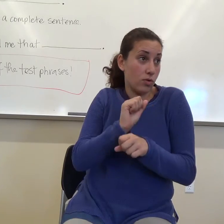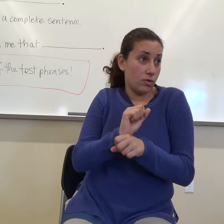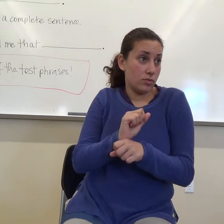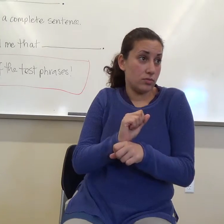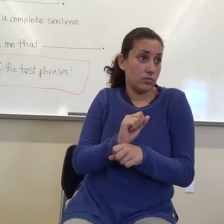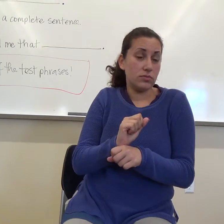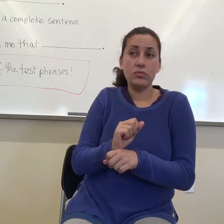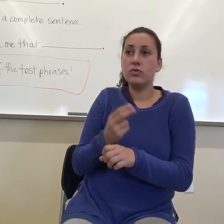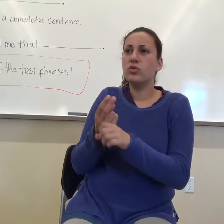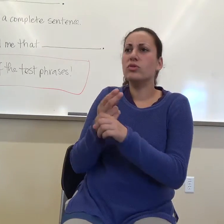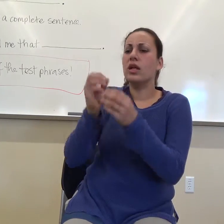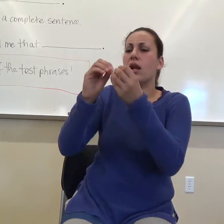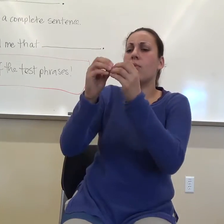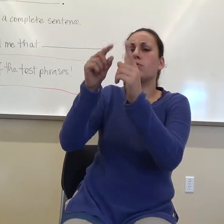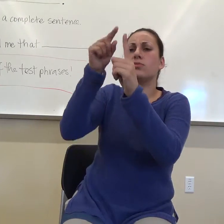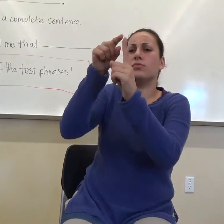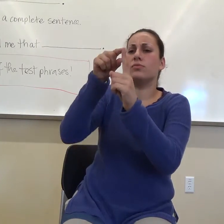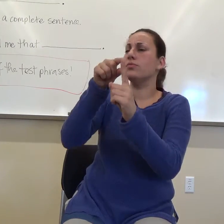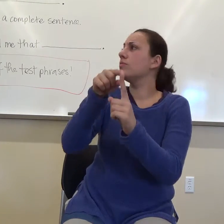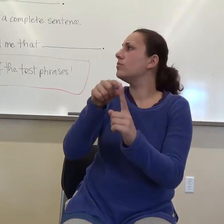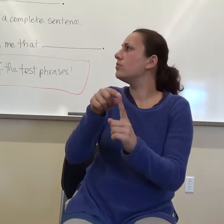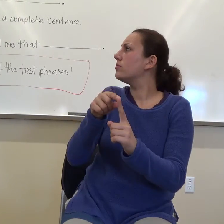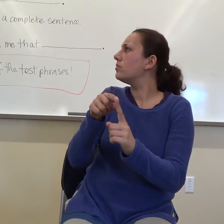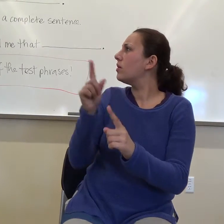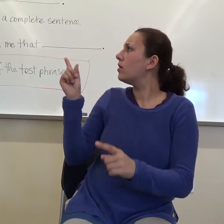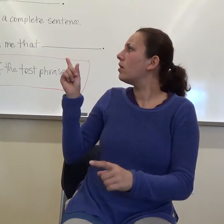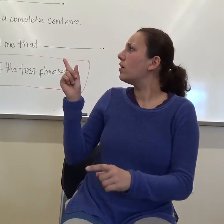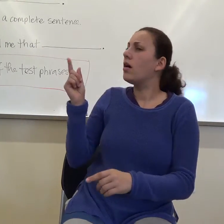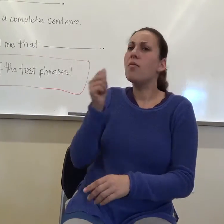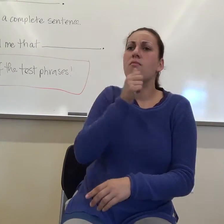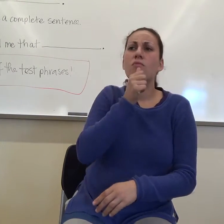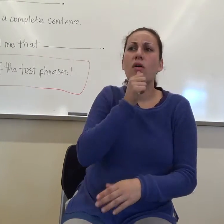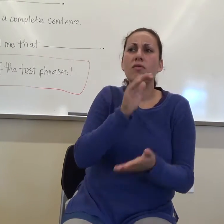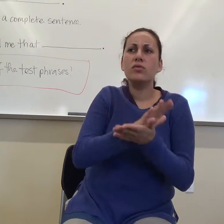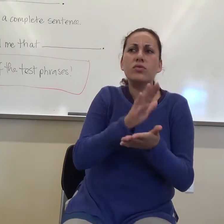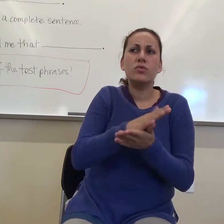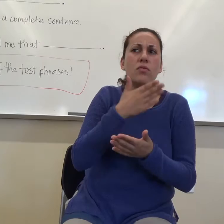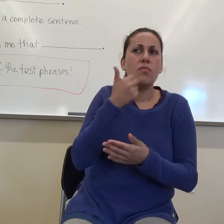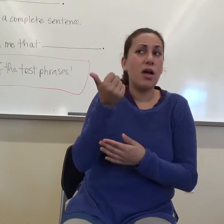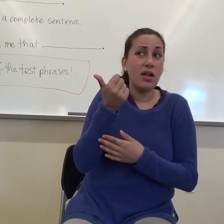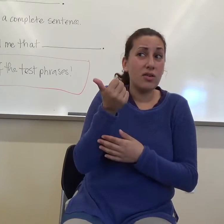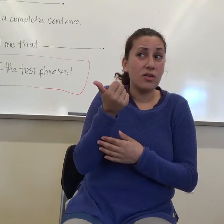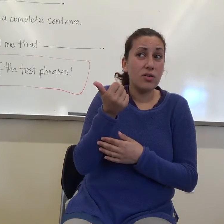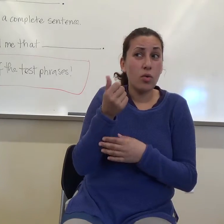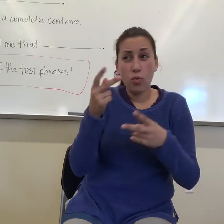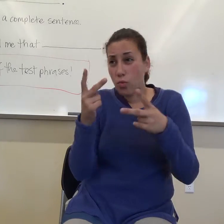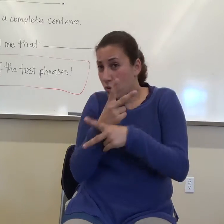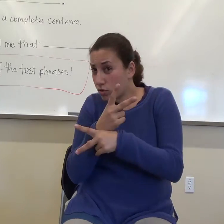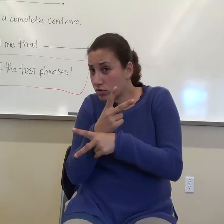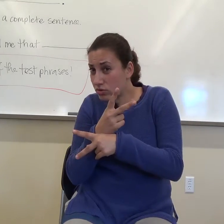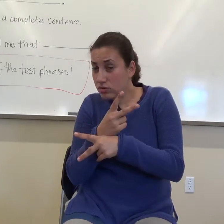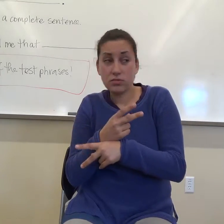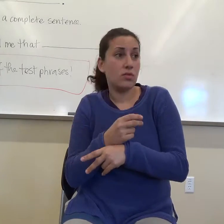these numbers. What do the private school numbers look like? Could you go and find